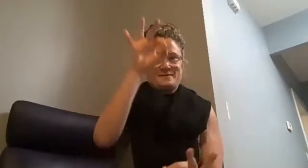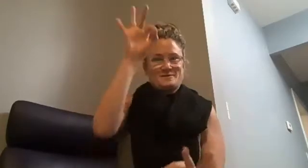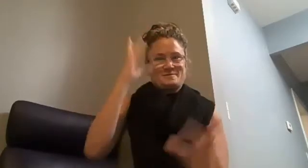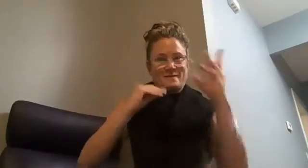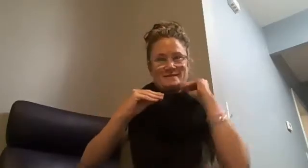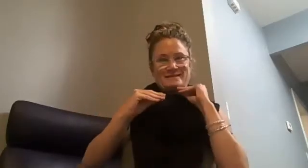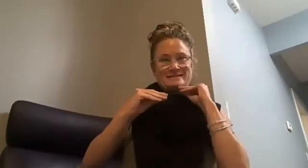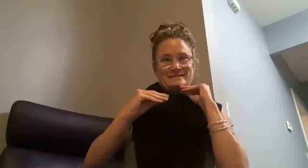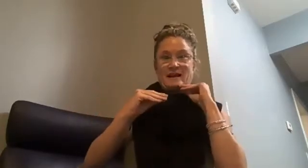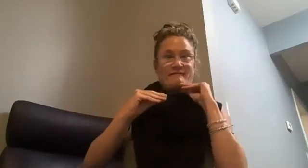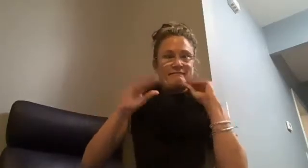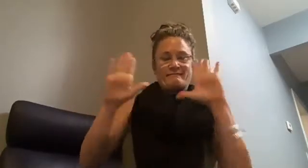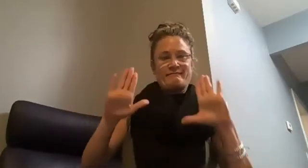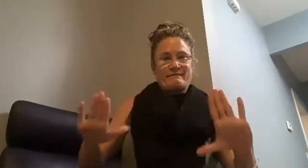find that amazing that in our book it says that.